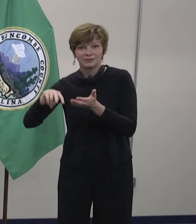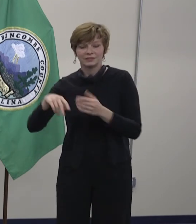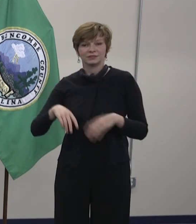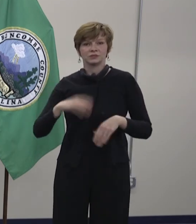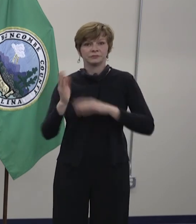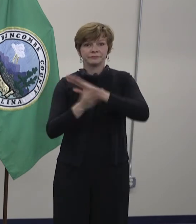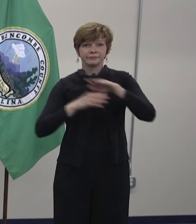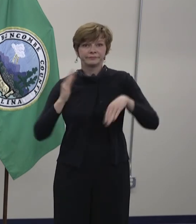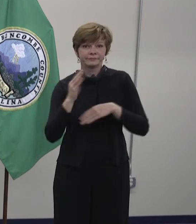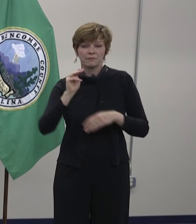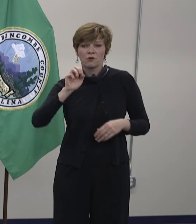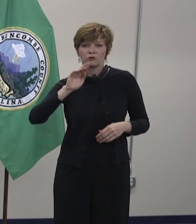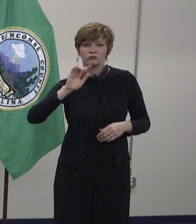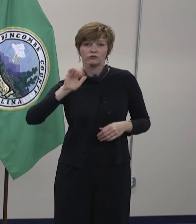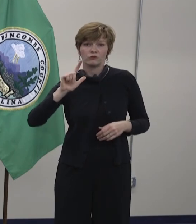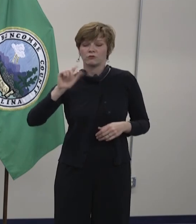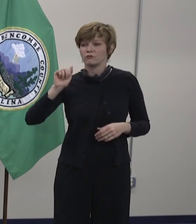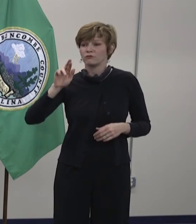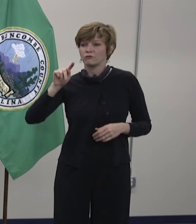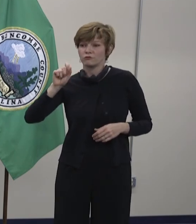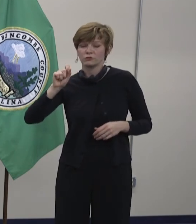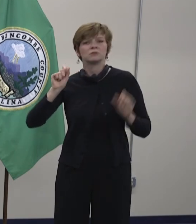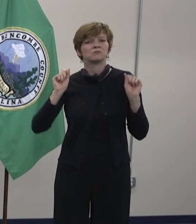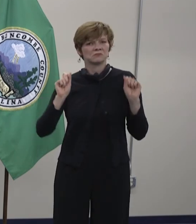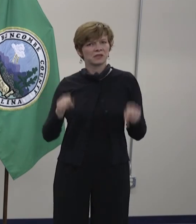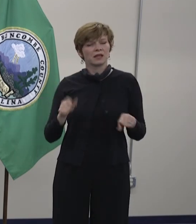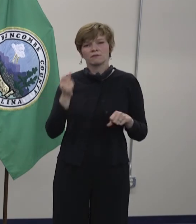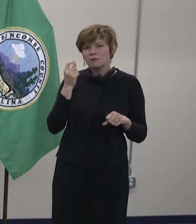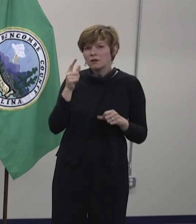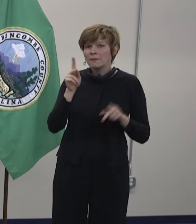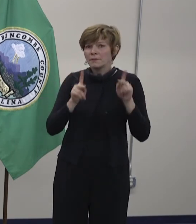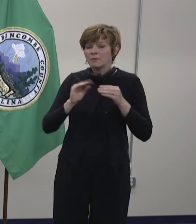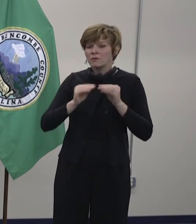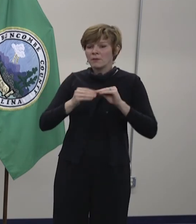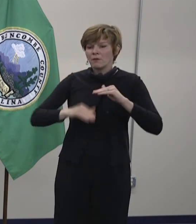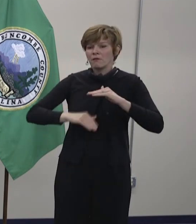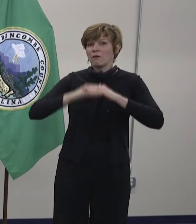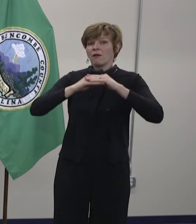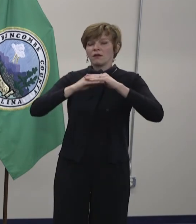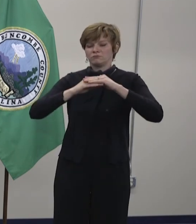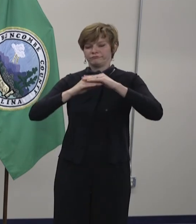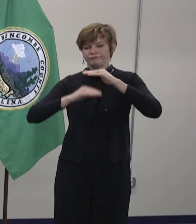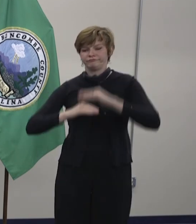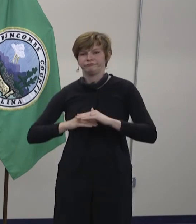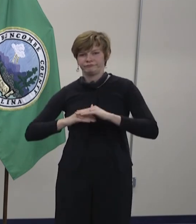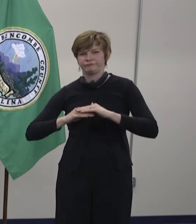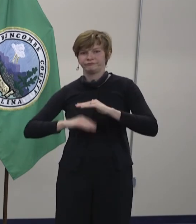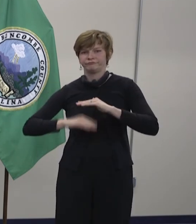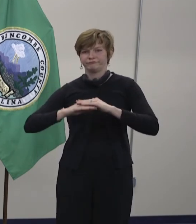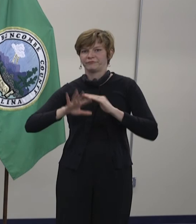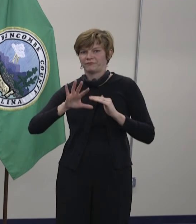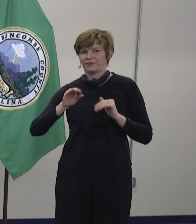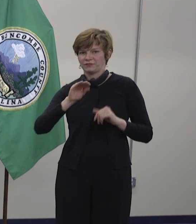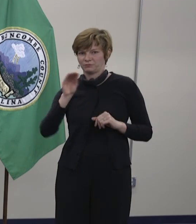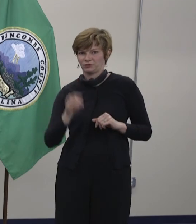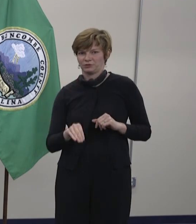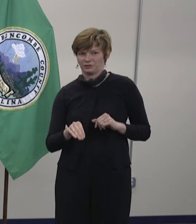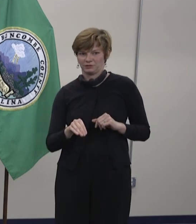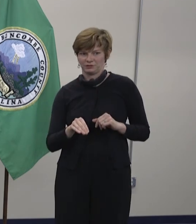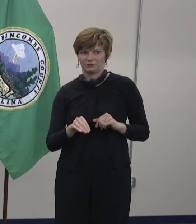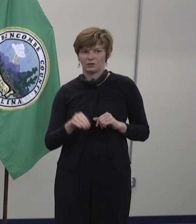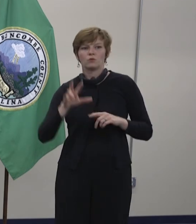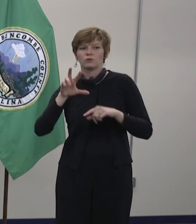to 30% of their stated fire capacity. This new maximum occupancy must be